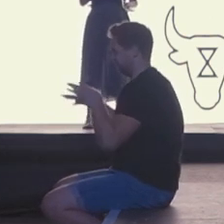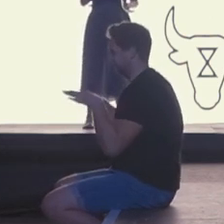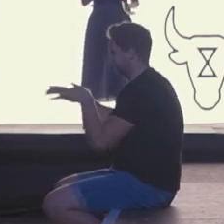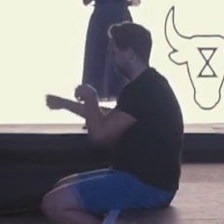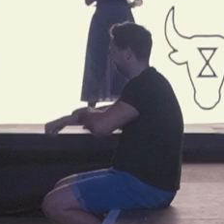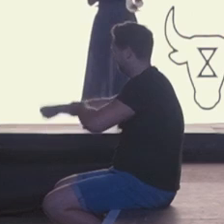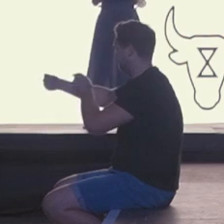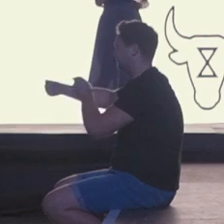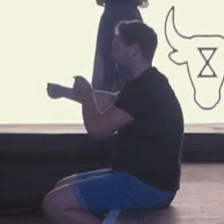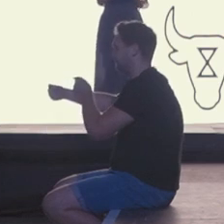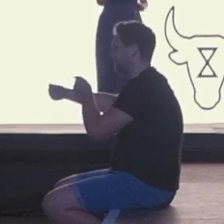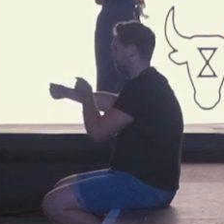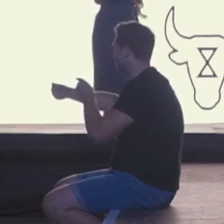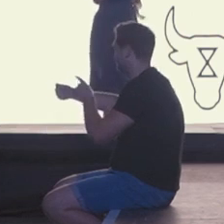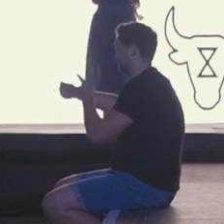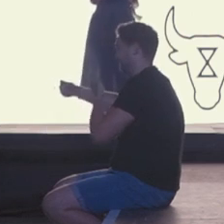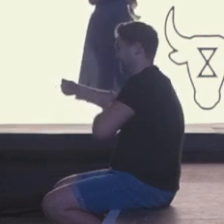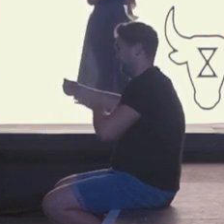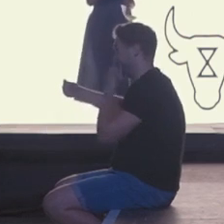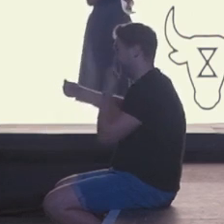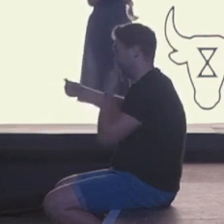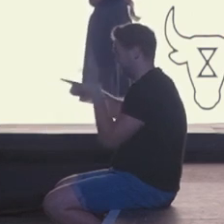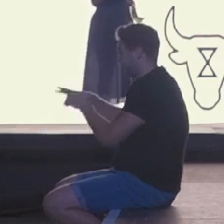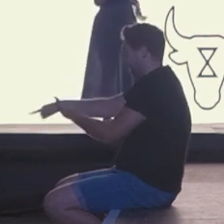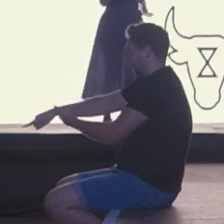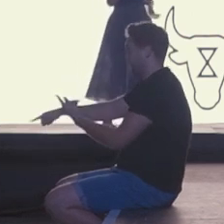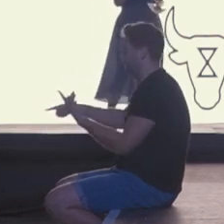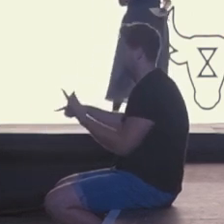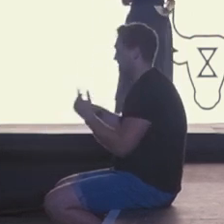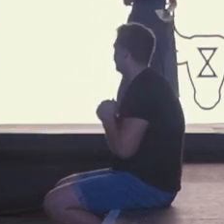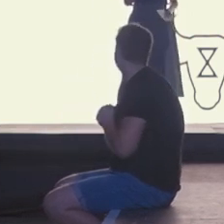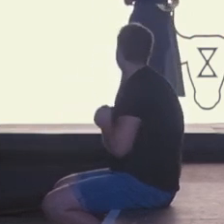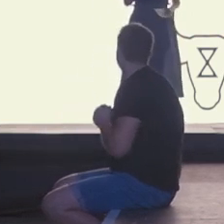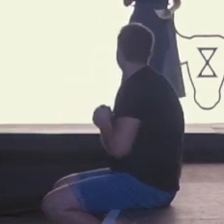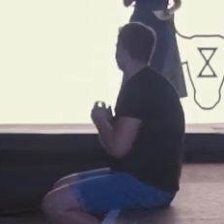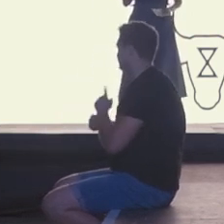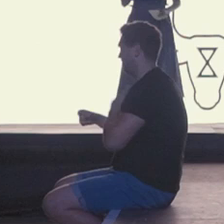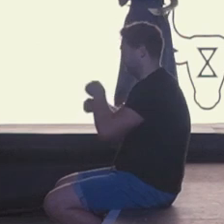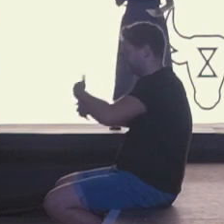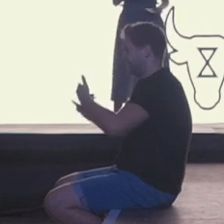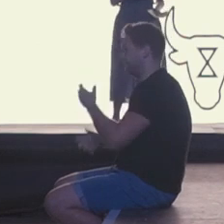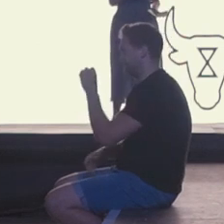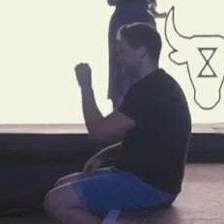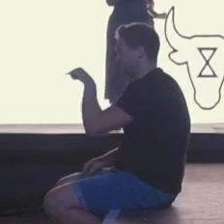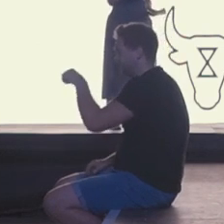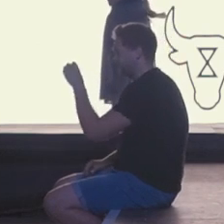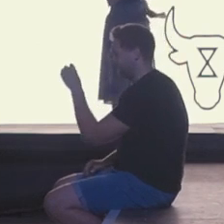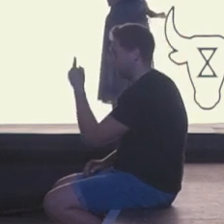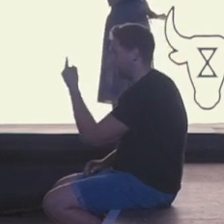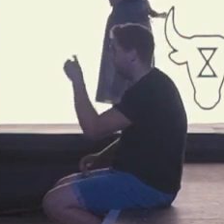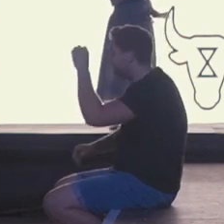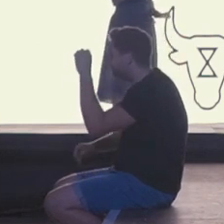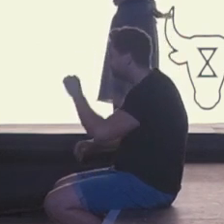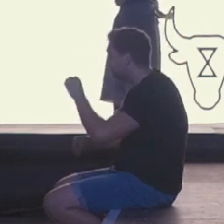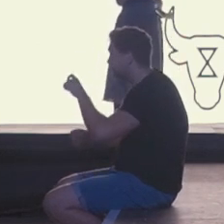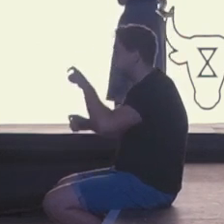it, we also really need the numbers. Unfortunately, only about 0.01% of people